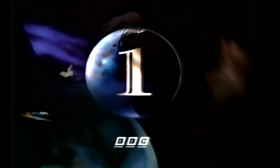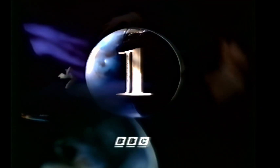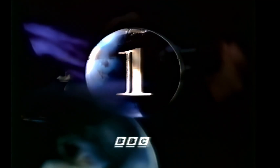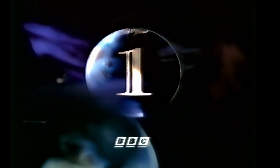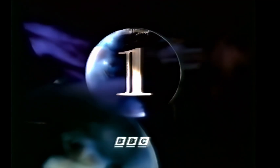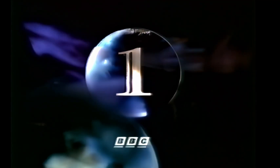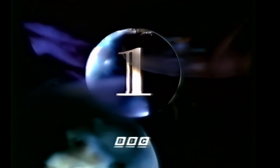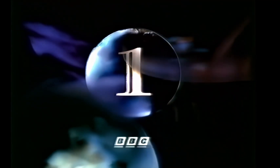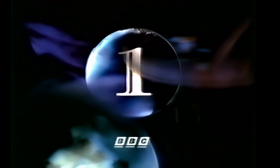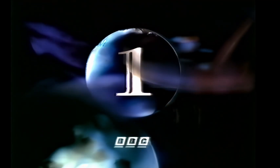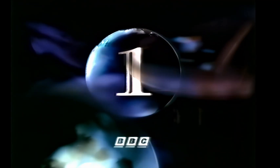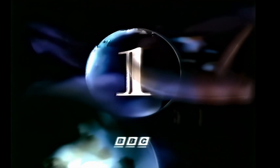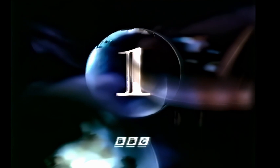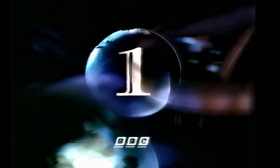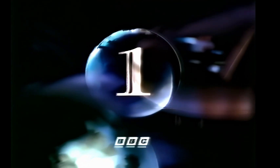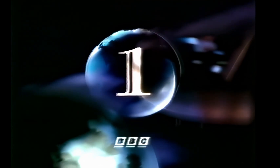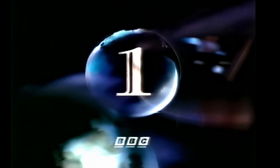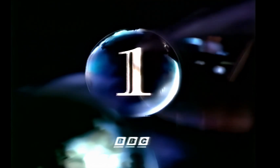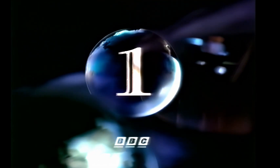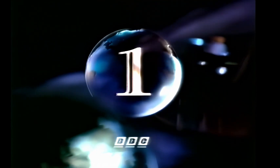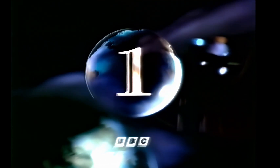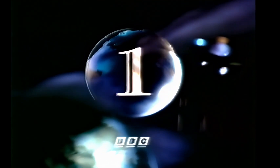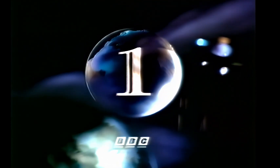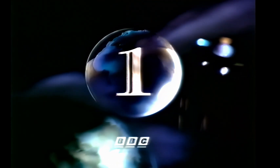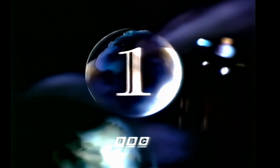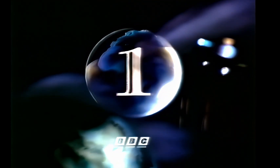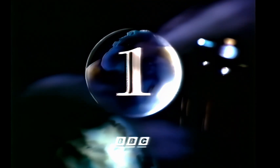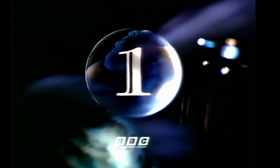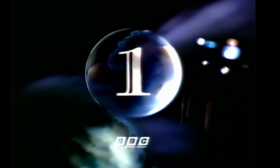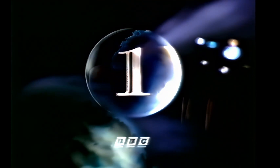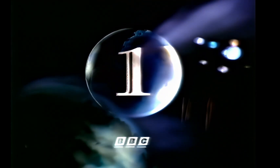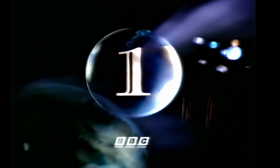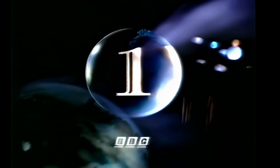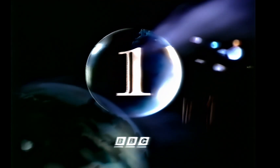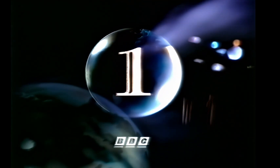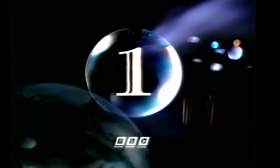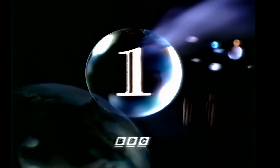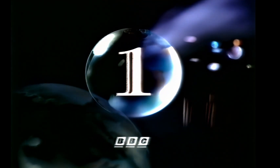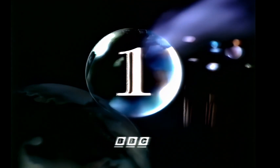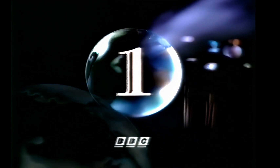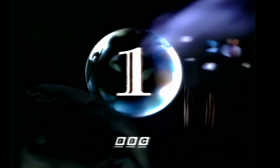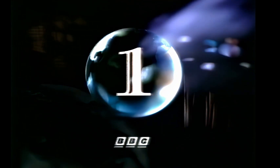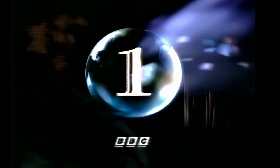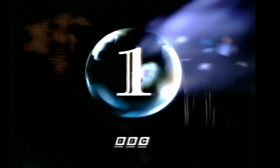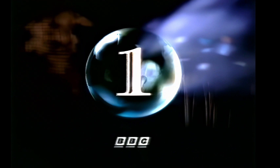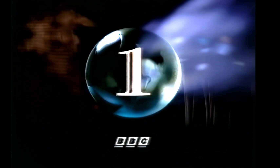and subtitles are added to report on a special competition at the British Deaf Association Congress in See Here.